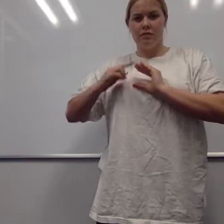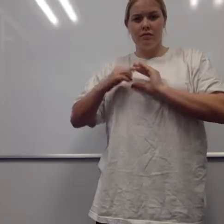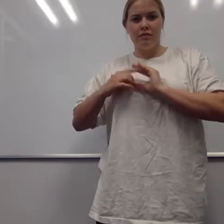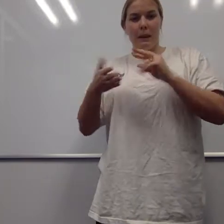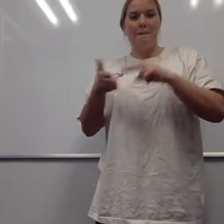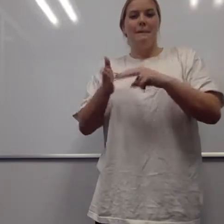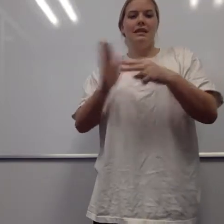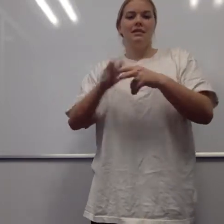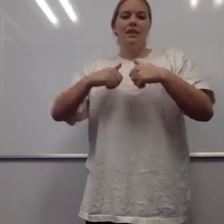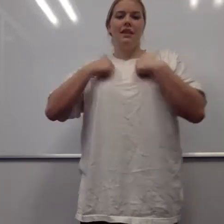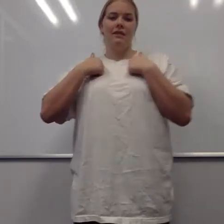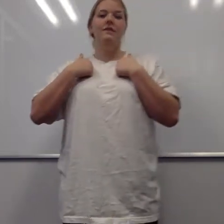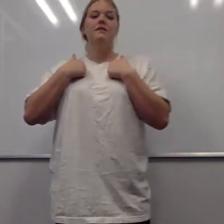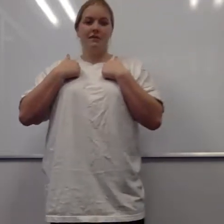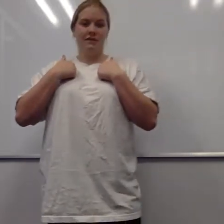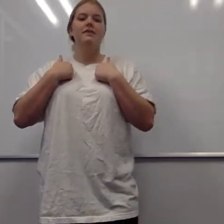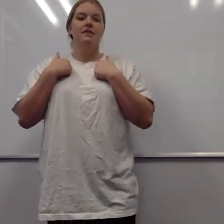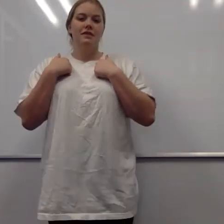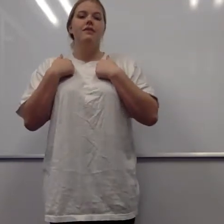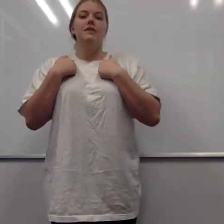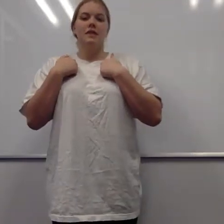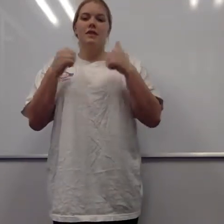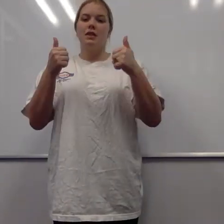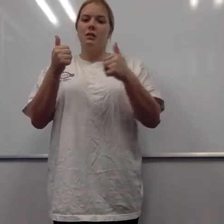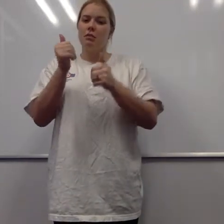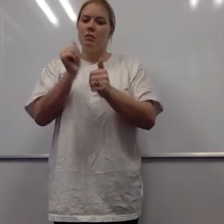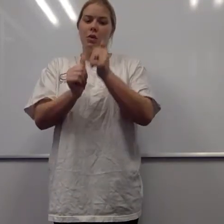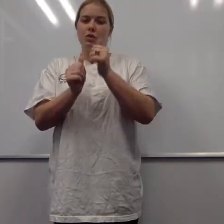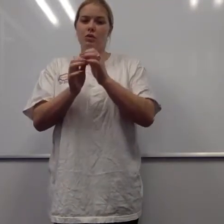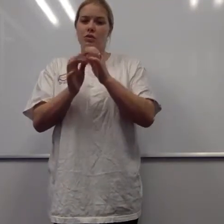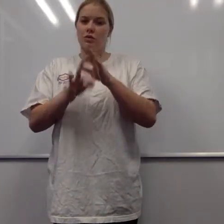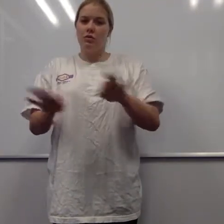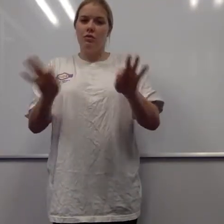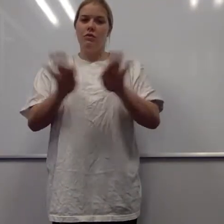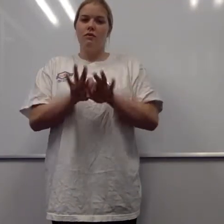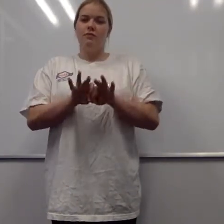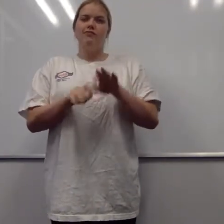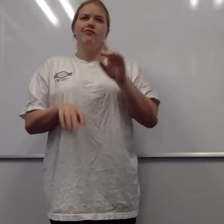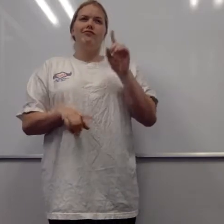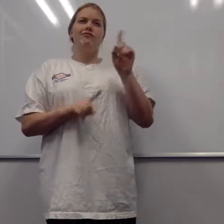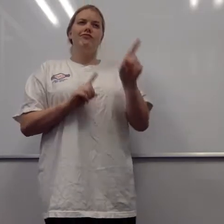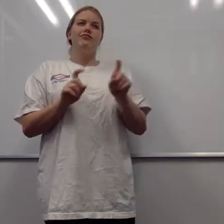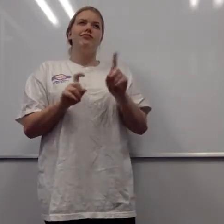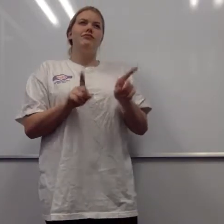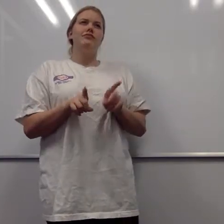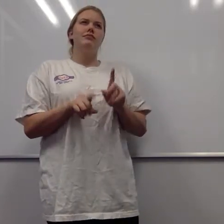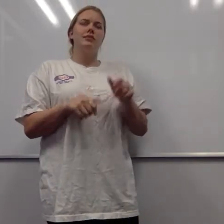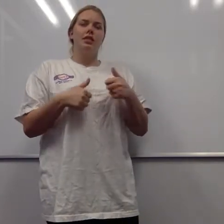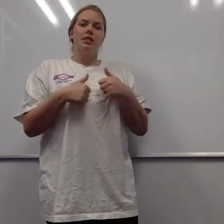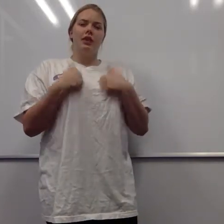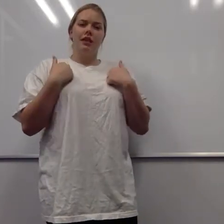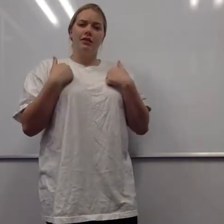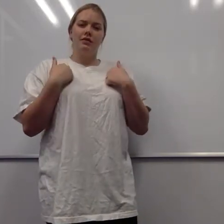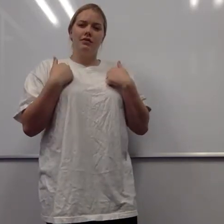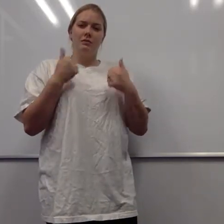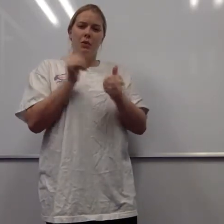life. But that raised some questions for me. Is there more to life than being happy?